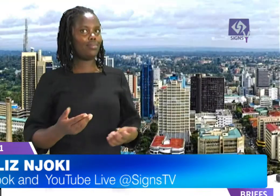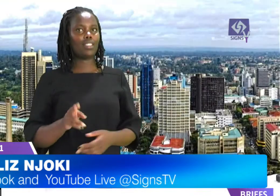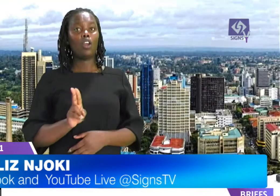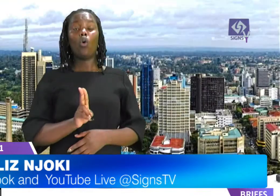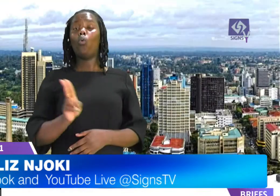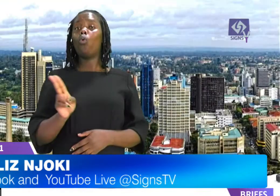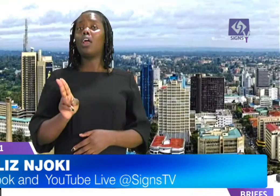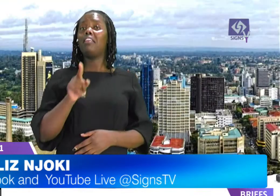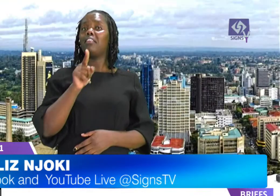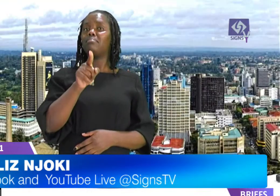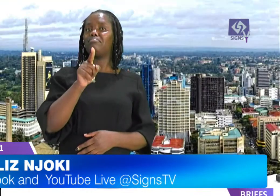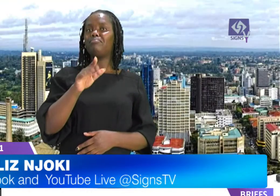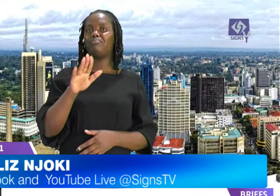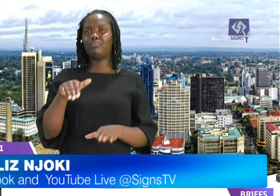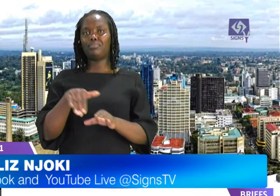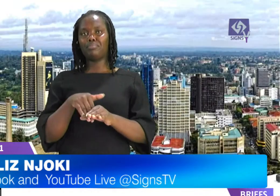On to the next news item.